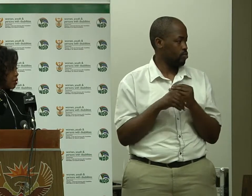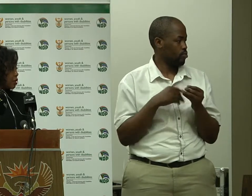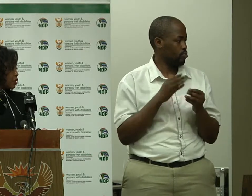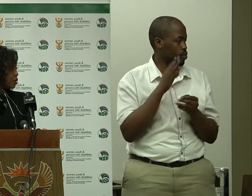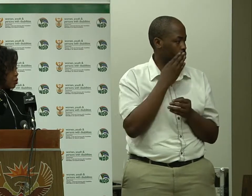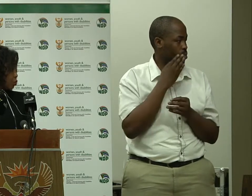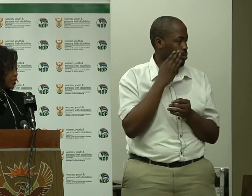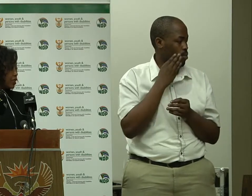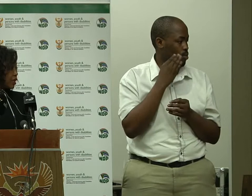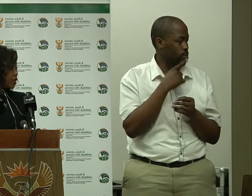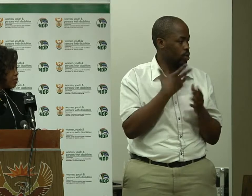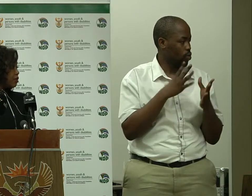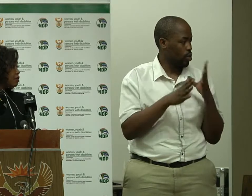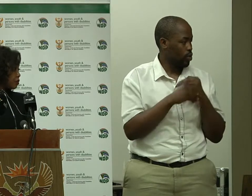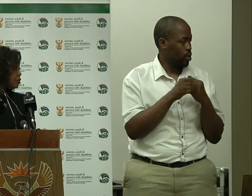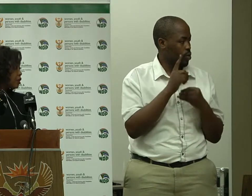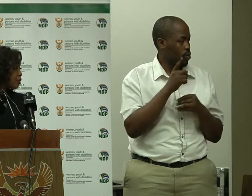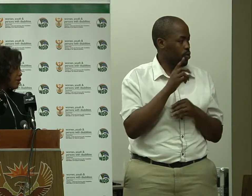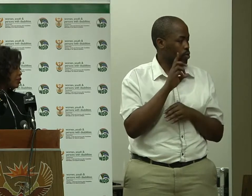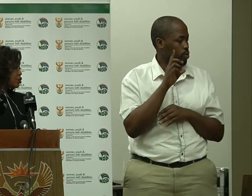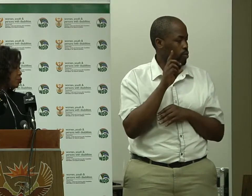Palema, to what the